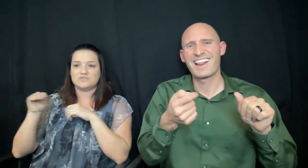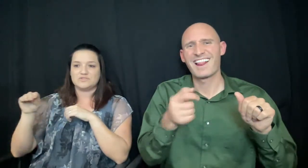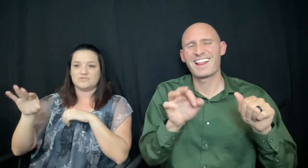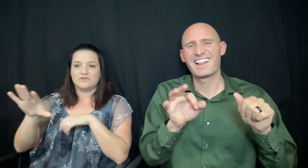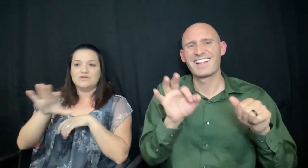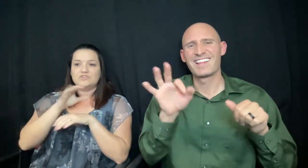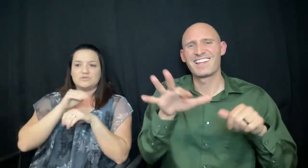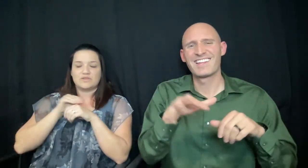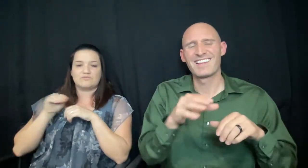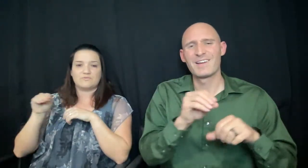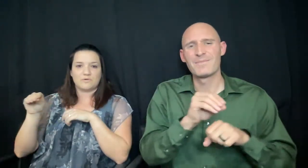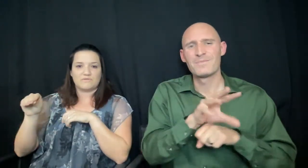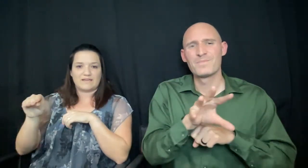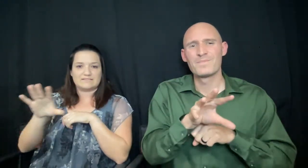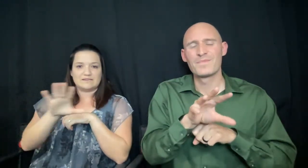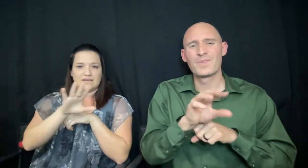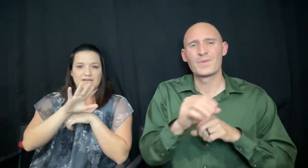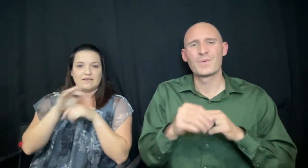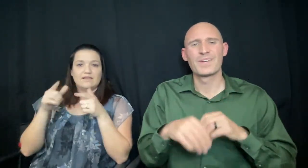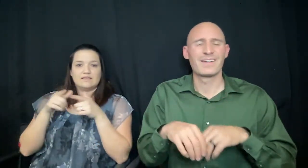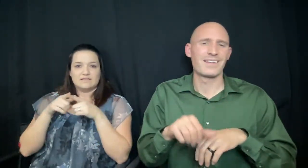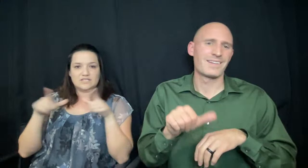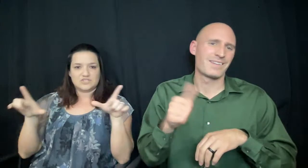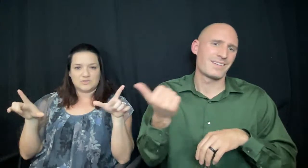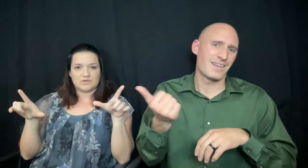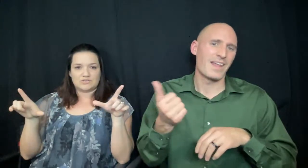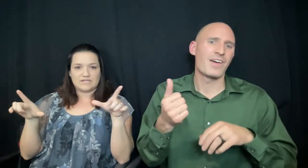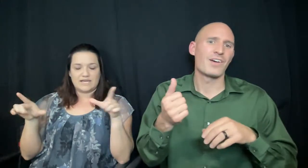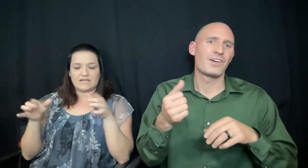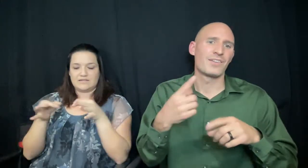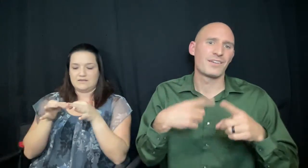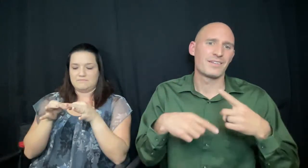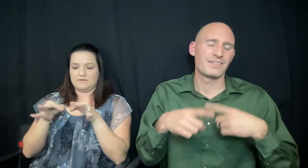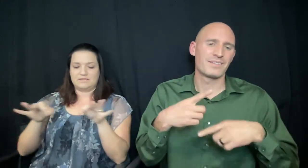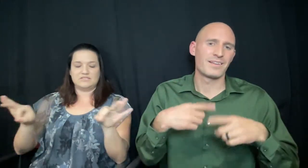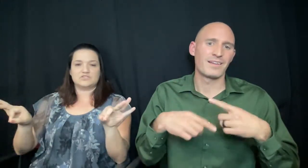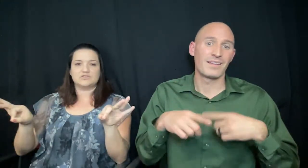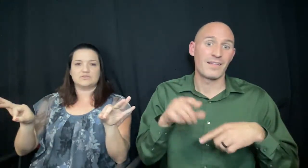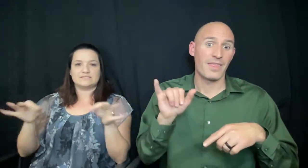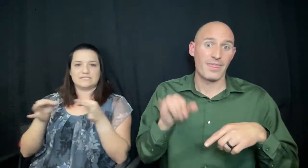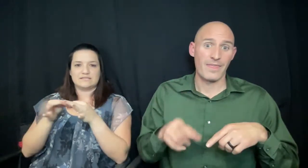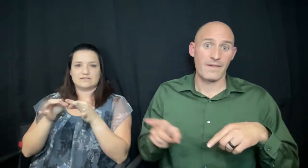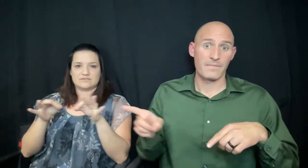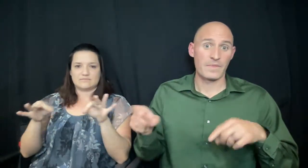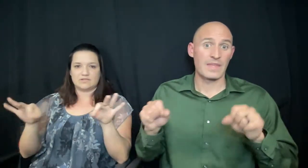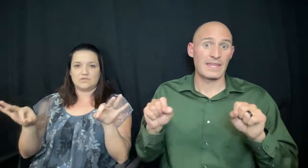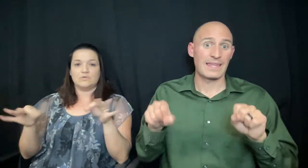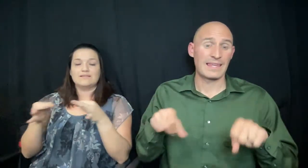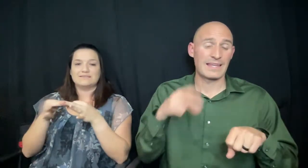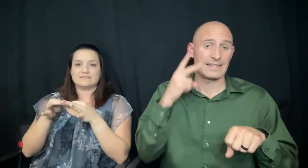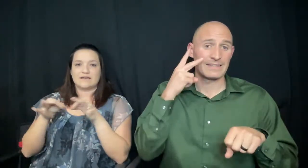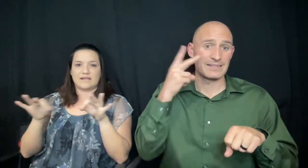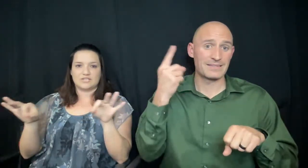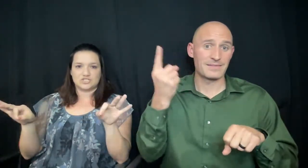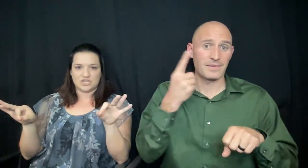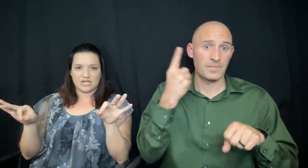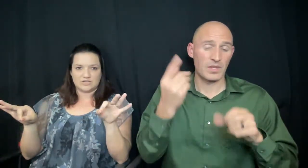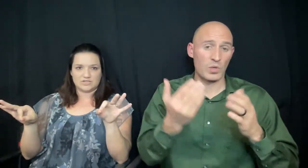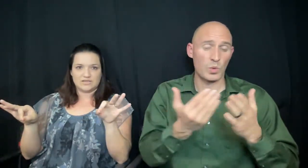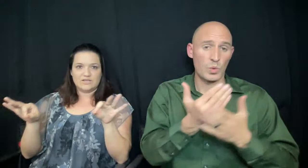you to another form of that sign. This so you understand, but this so you can see that there's something new. The sign has changed.